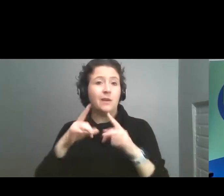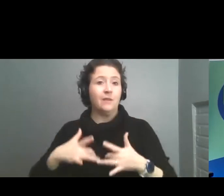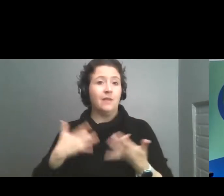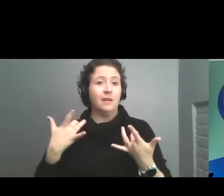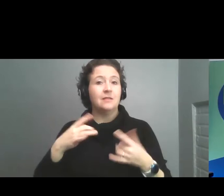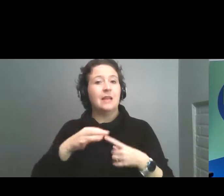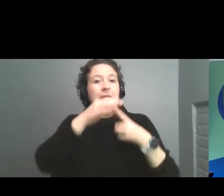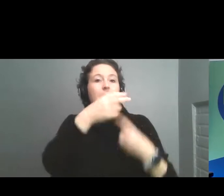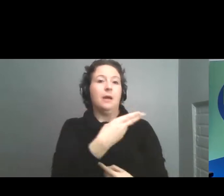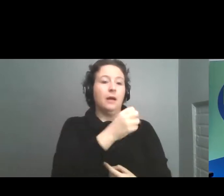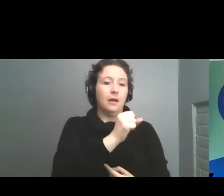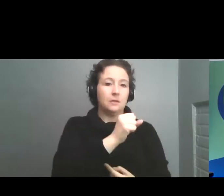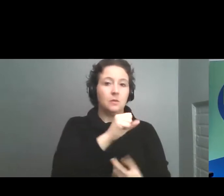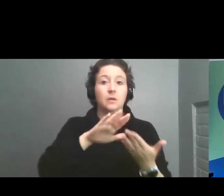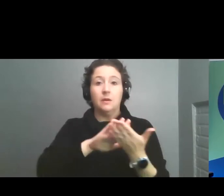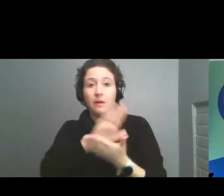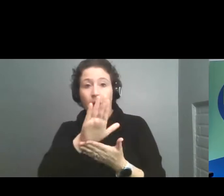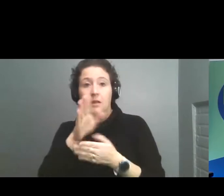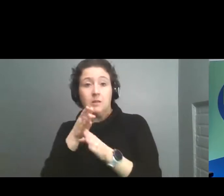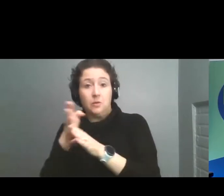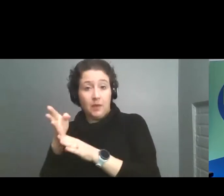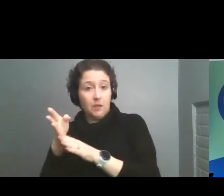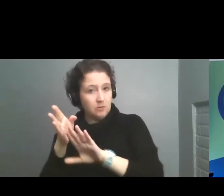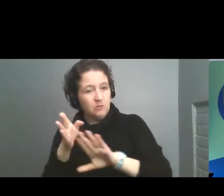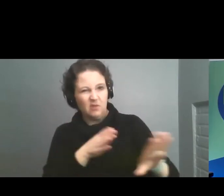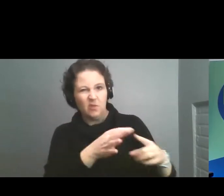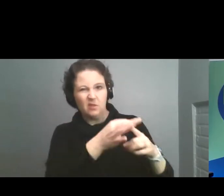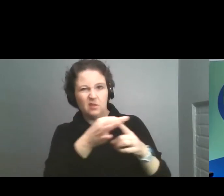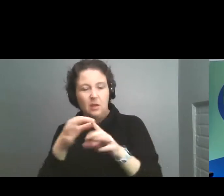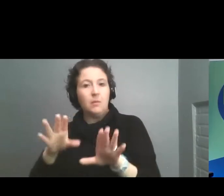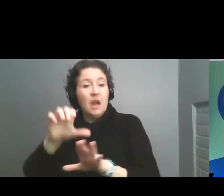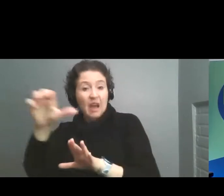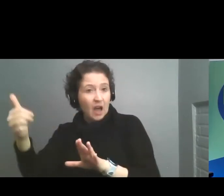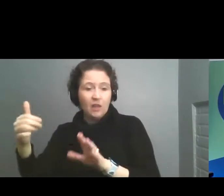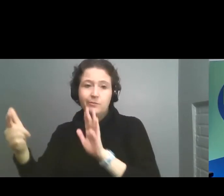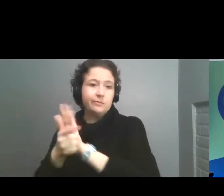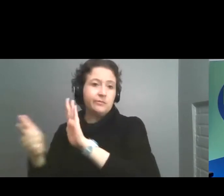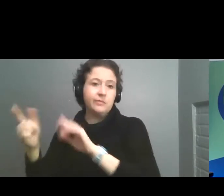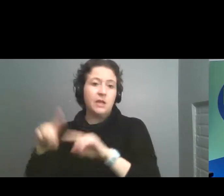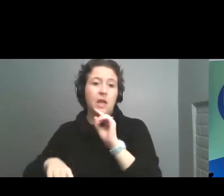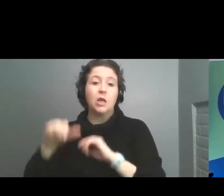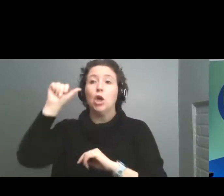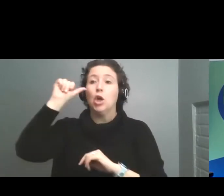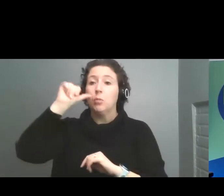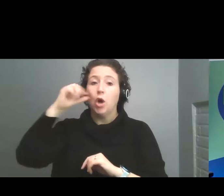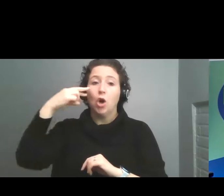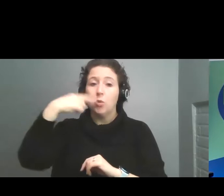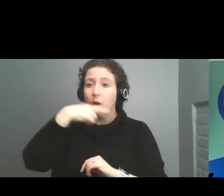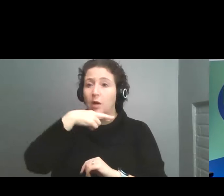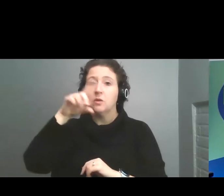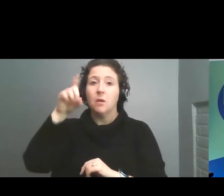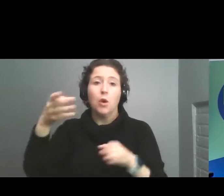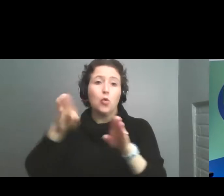high school, college, or professional sports are prohibited. Bars and restaurants must close by 10